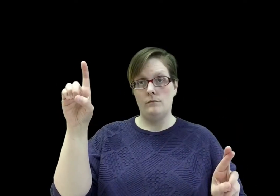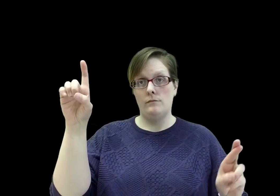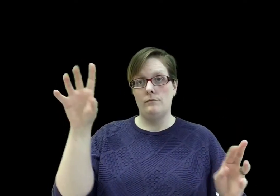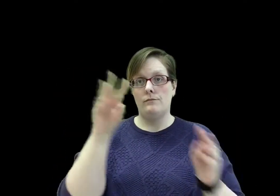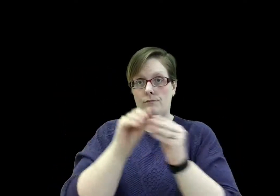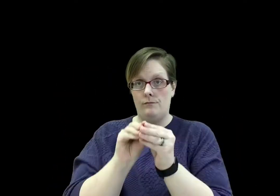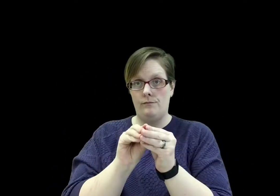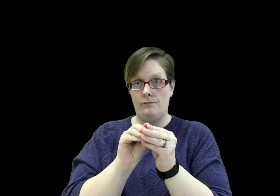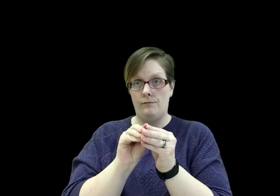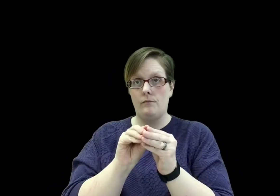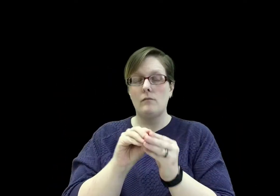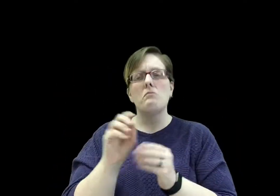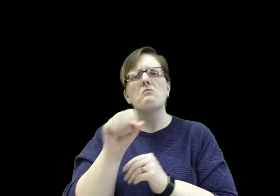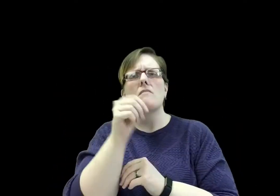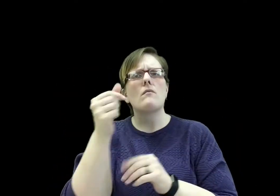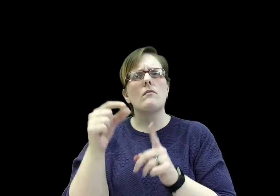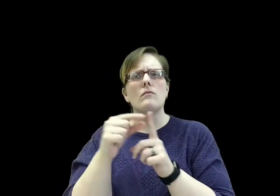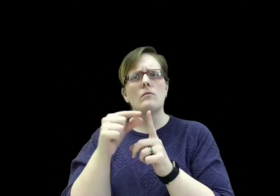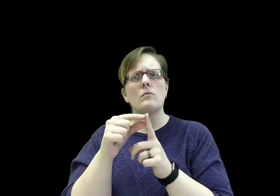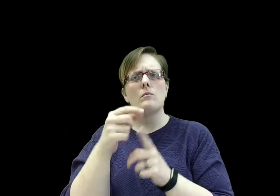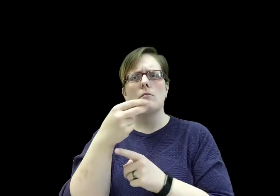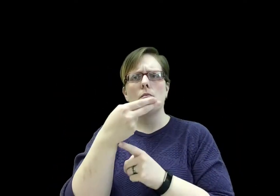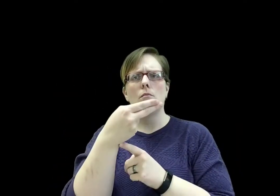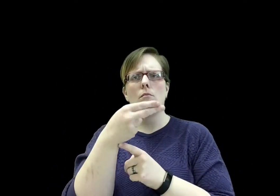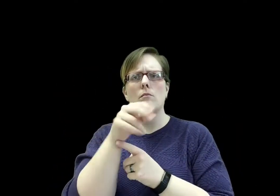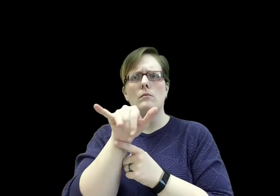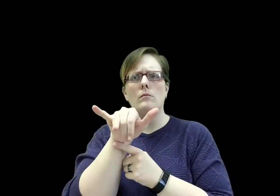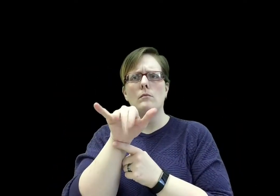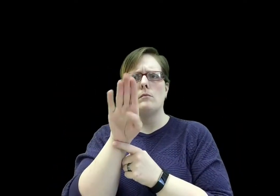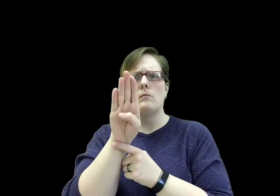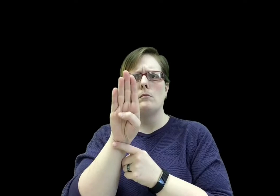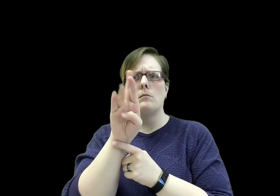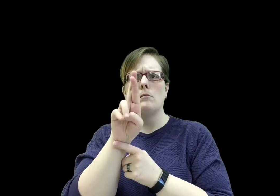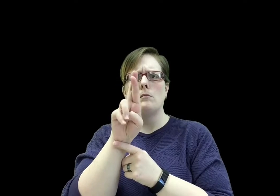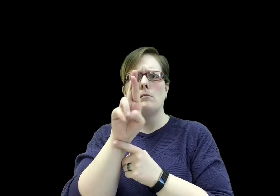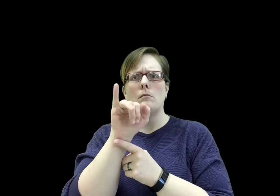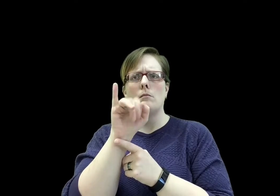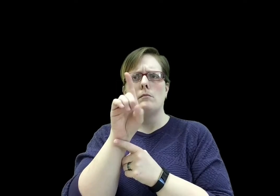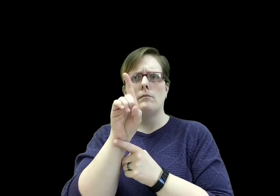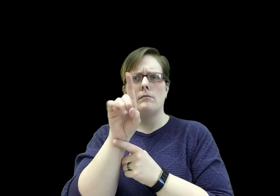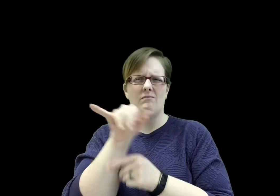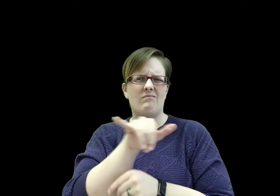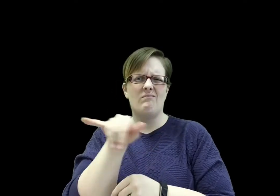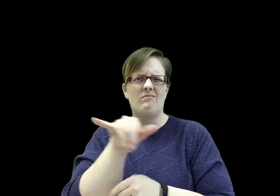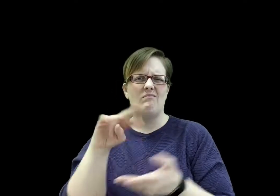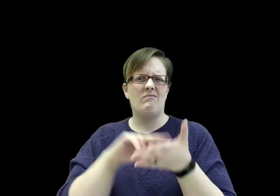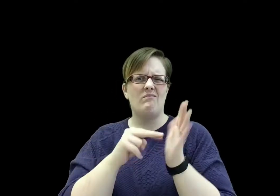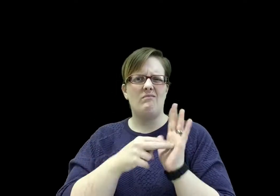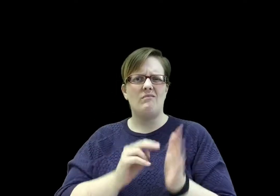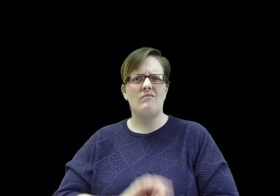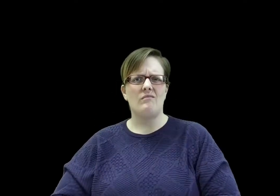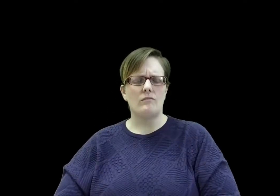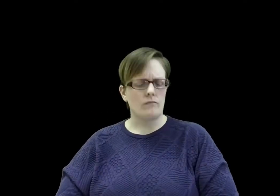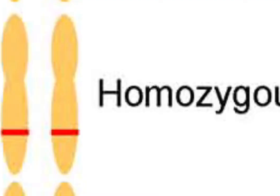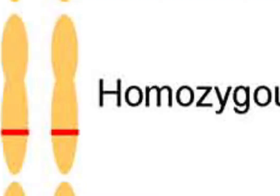recessive put together. It's very similar to another word called hybrid.